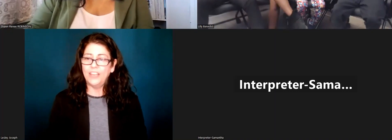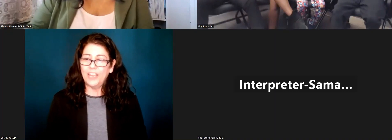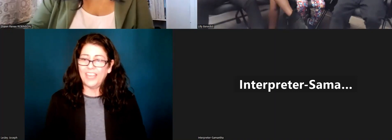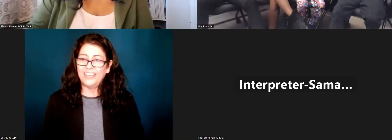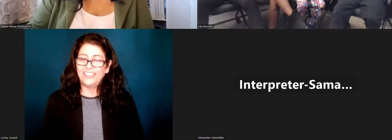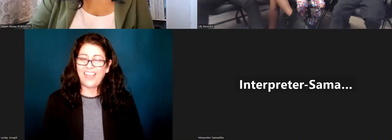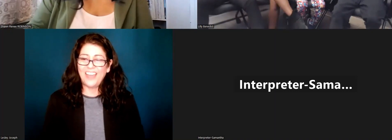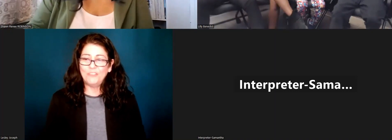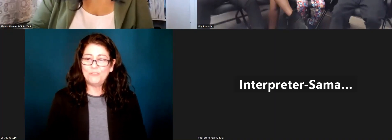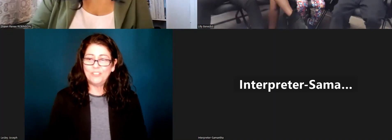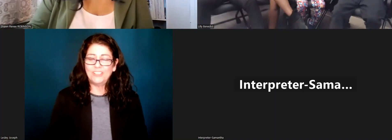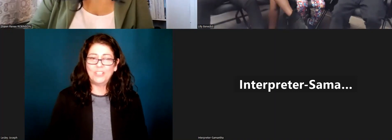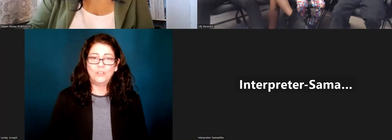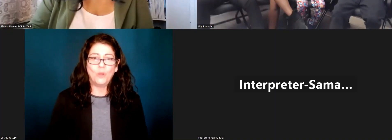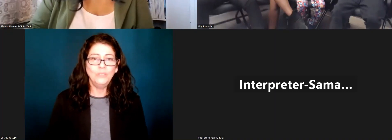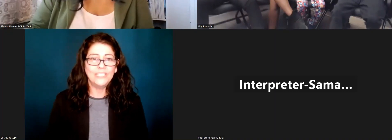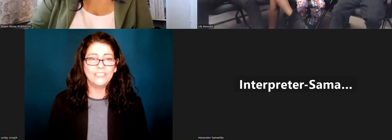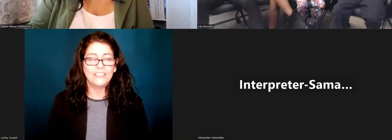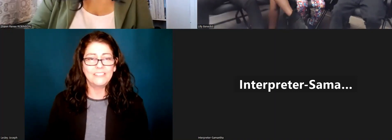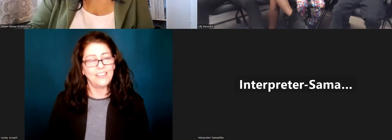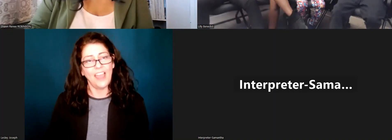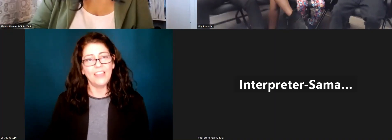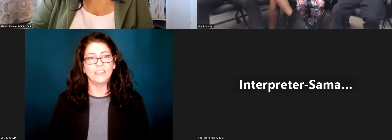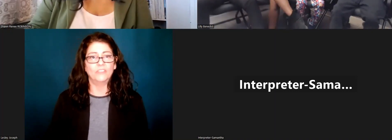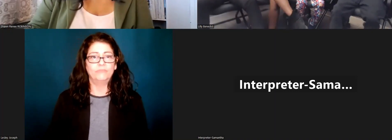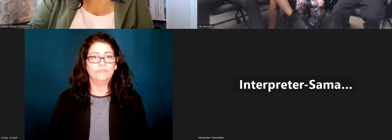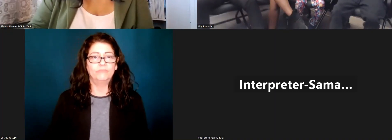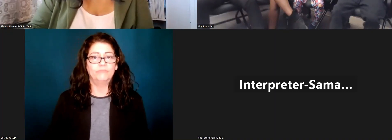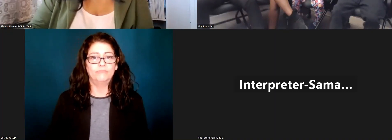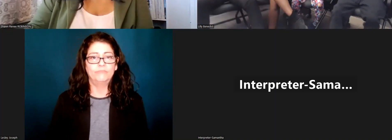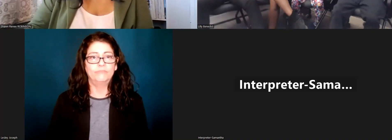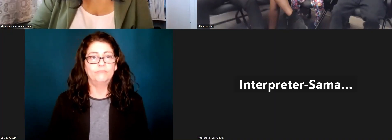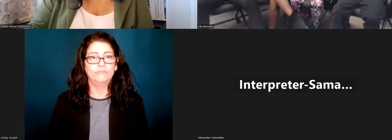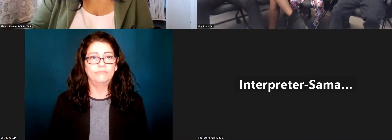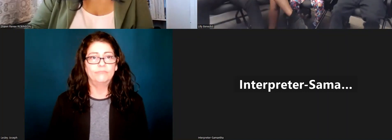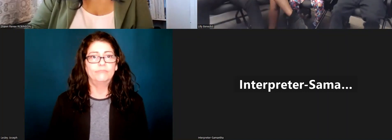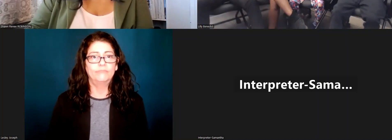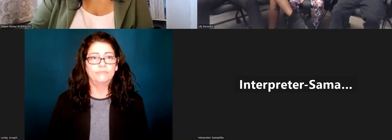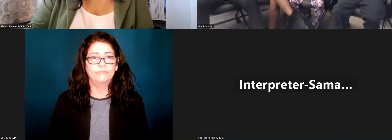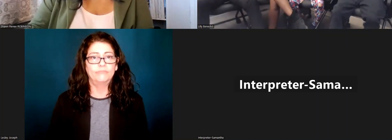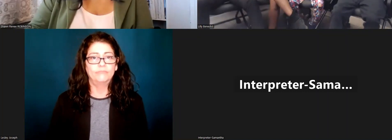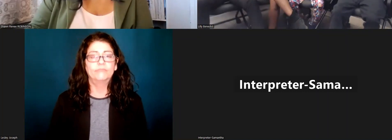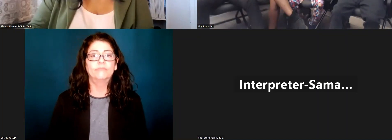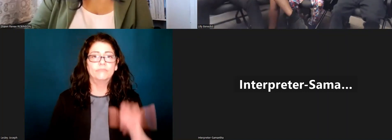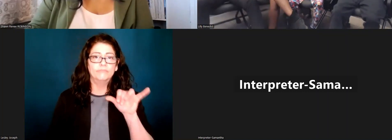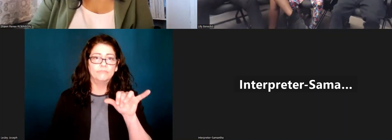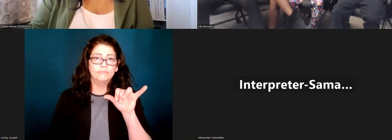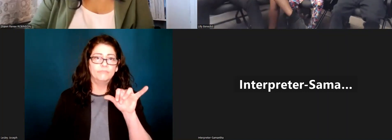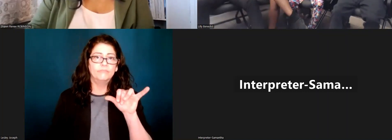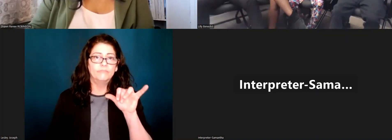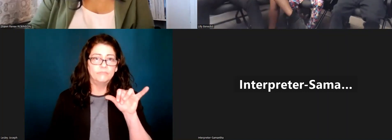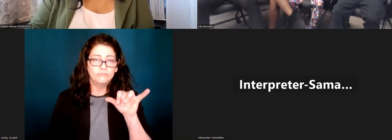right? And it kind of feels a little lonely and a little sad. okay.